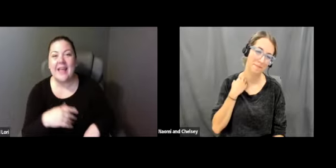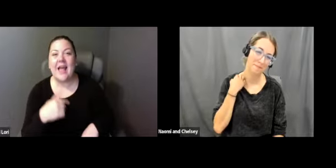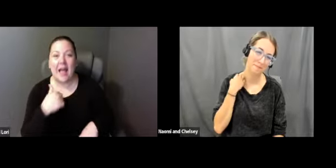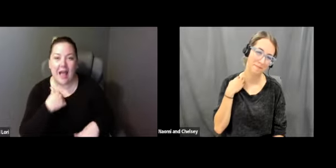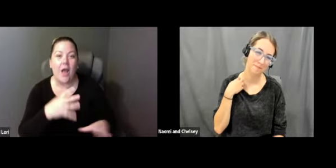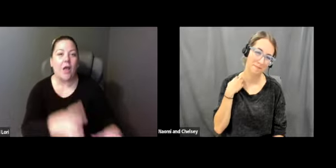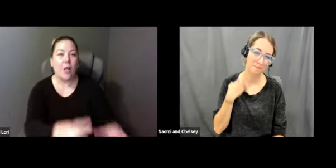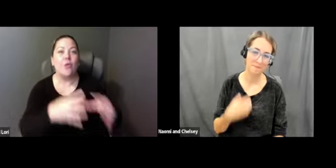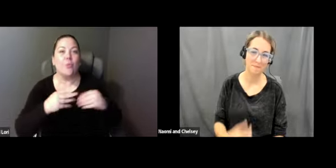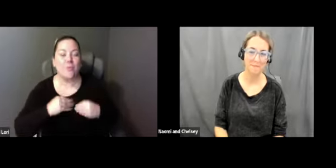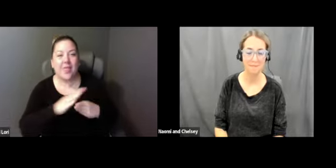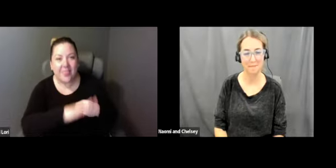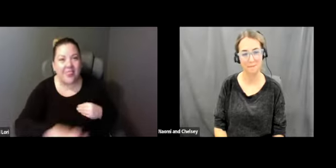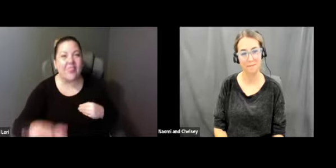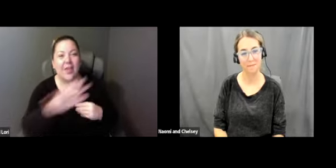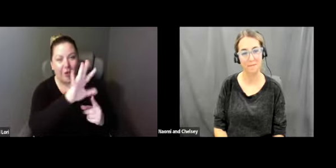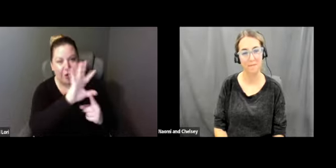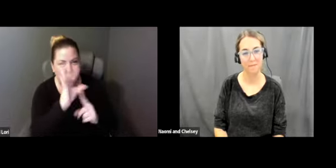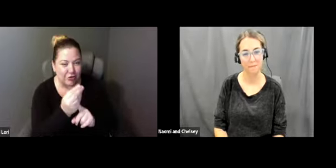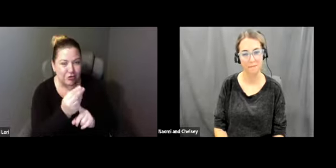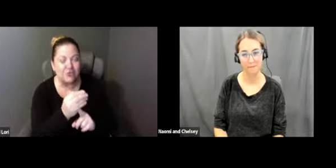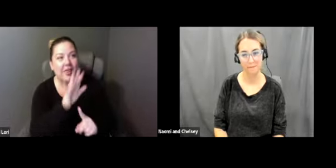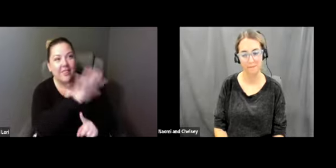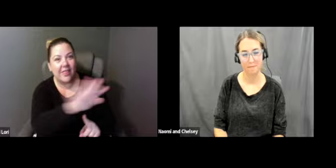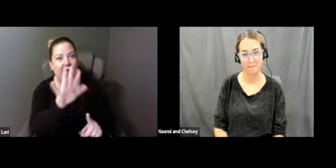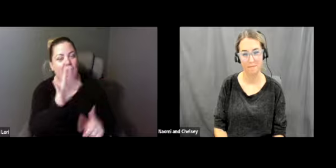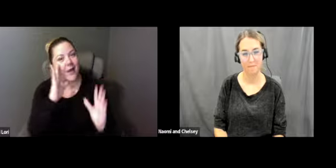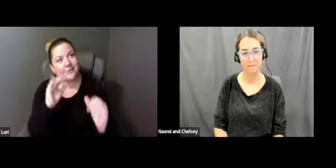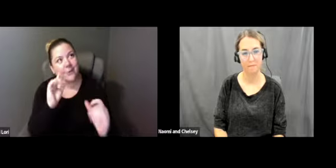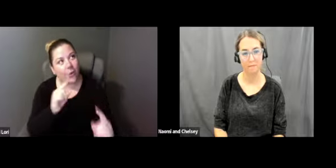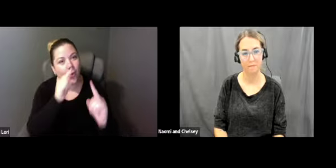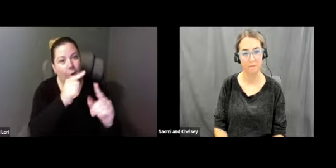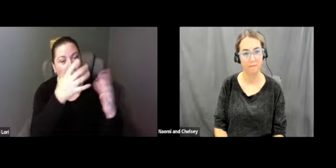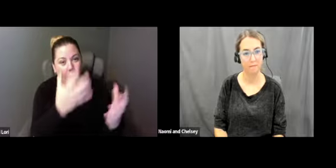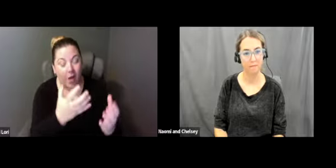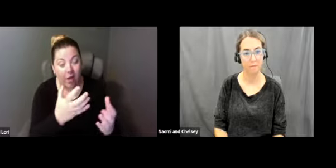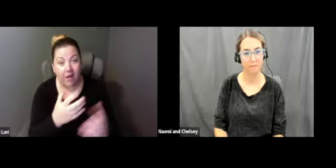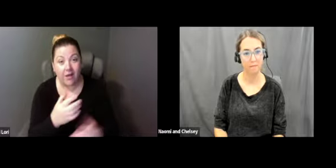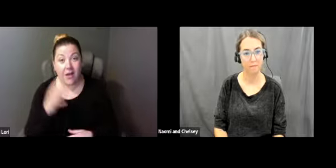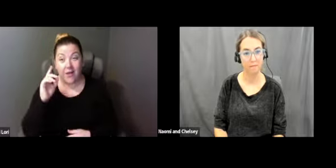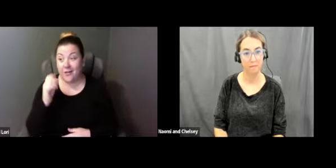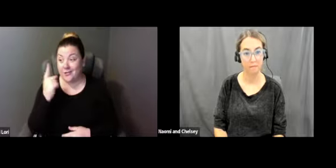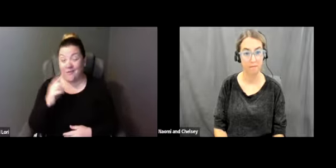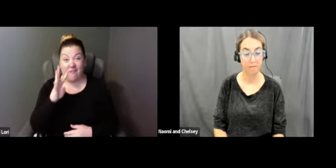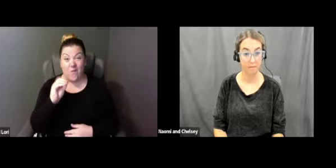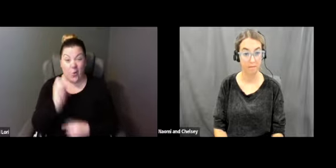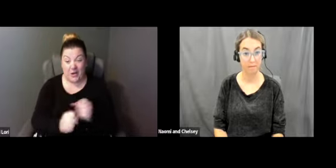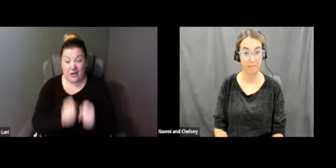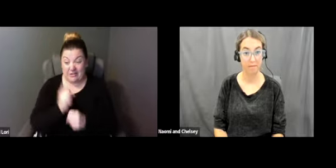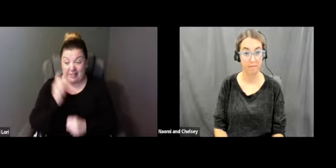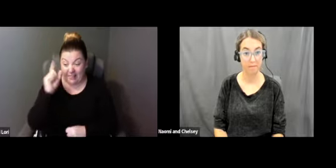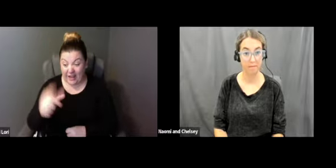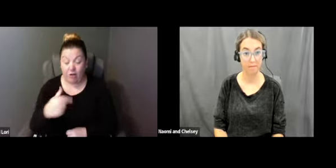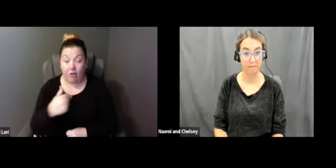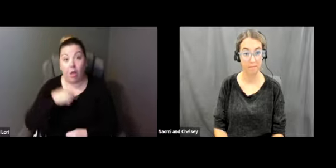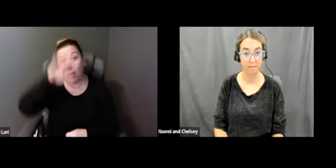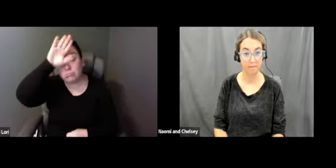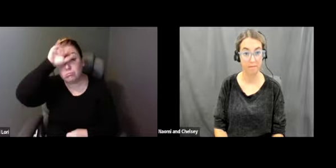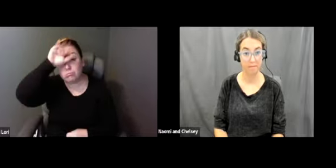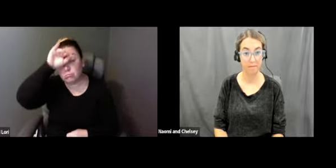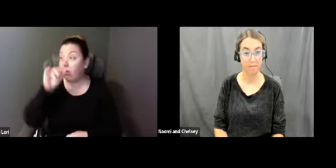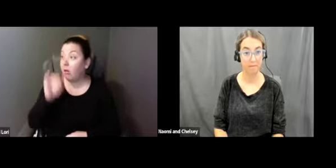what I was supposed to be. But here I was, 40 years later, and now all of a sudden convinced from nowhere that I